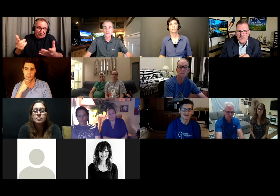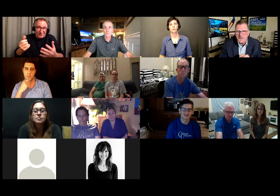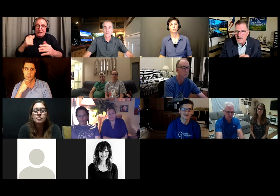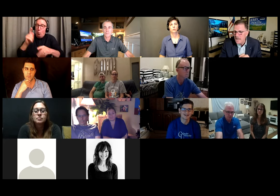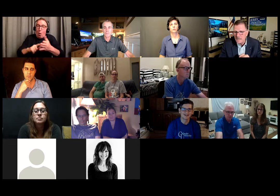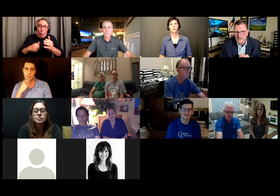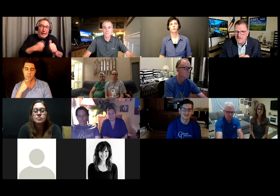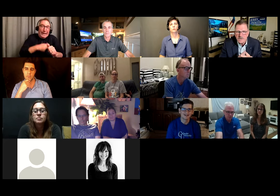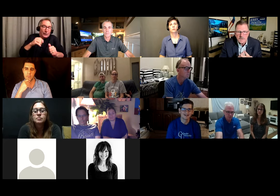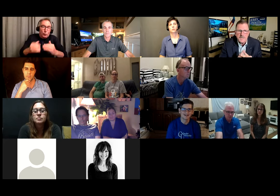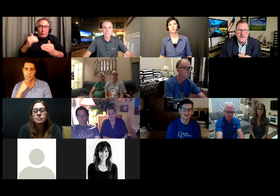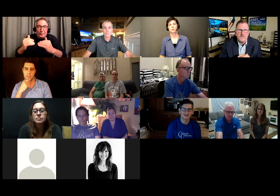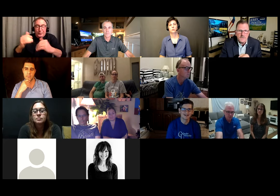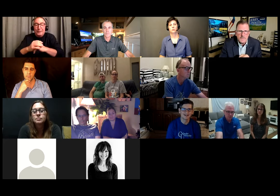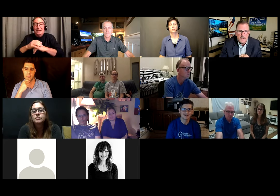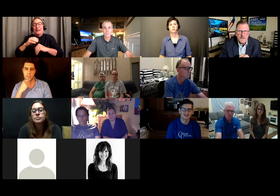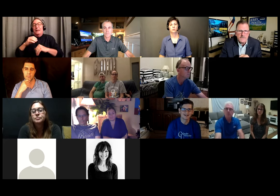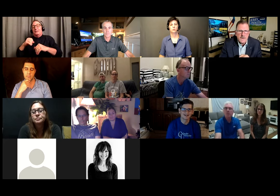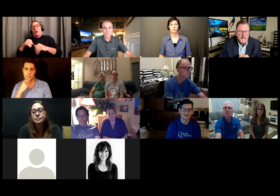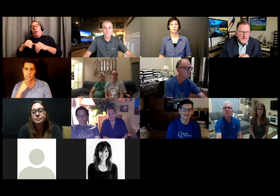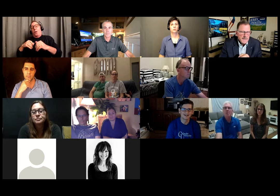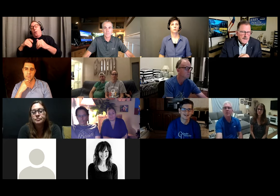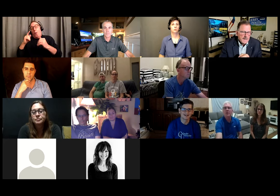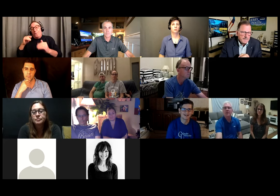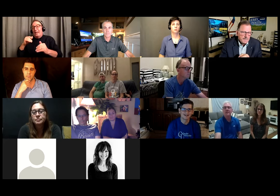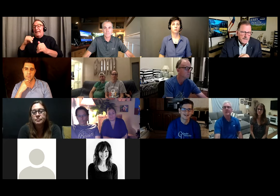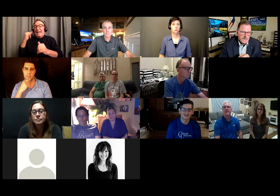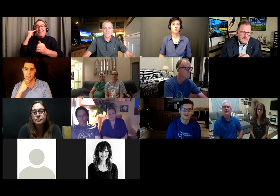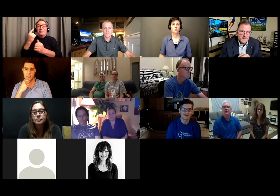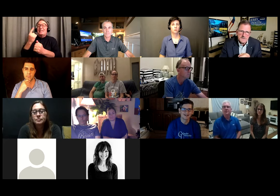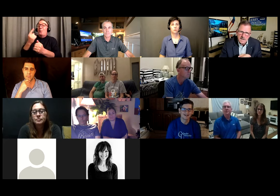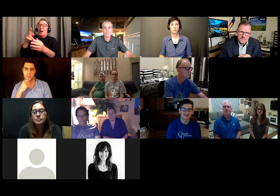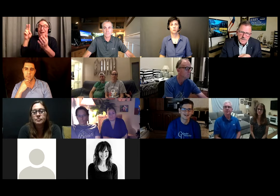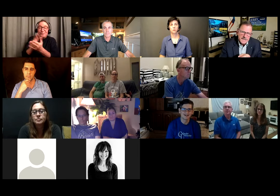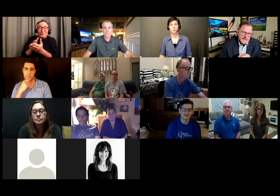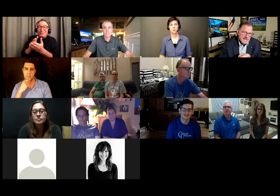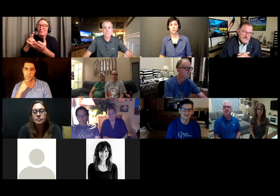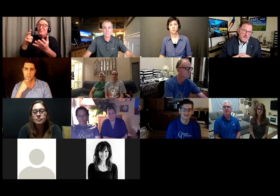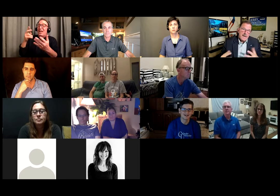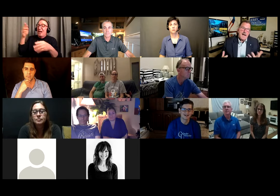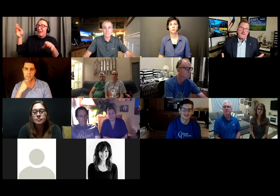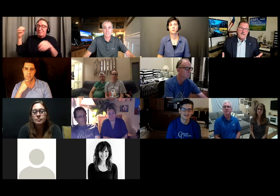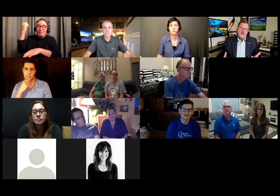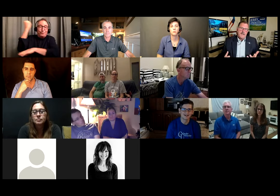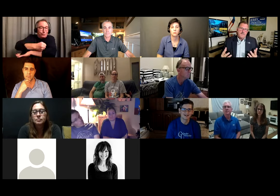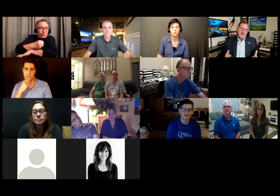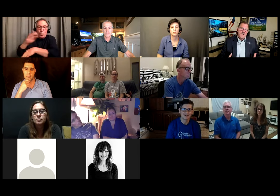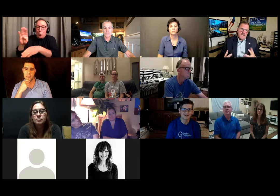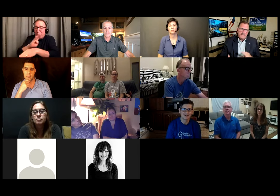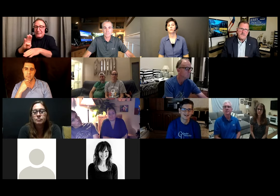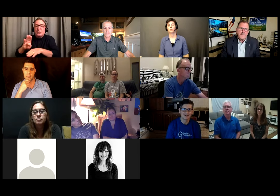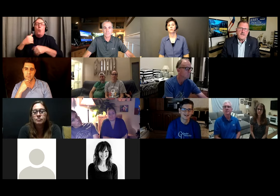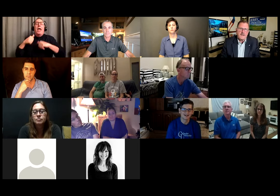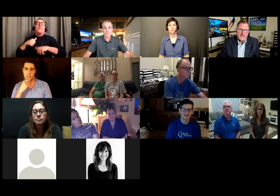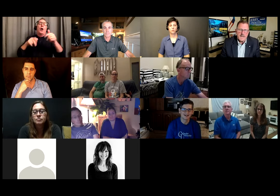there's opportunity gained on another, and somebody else will open a restaurant. I know that sounds tough, but it's a reality. And I think